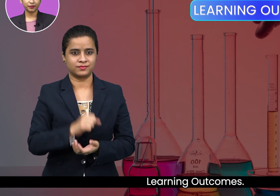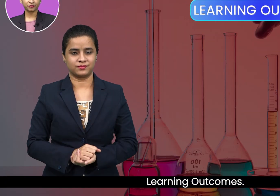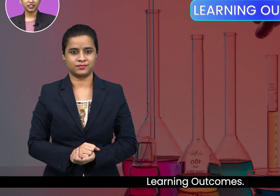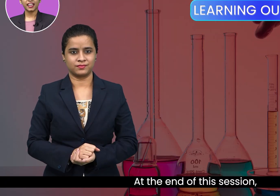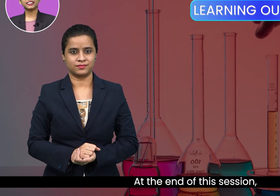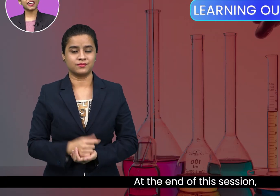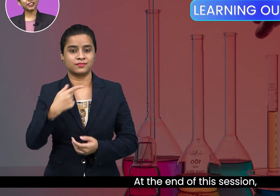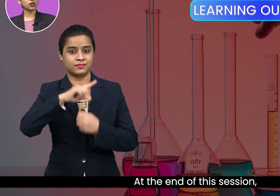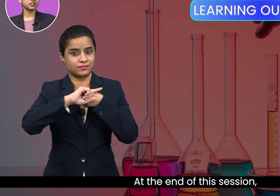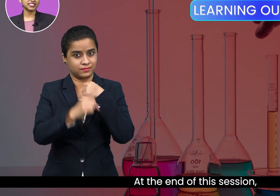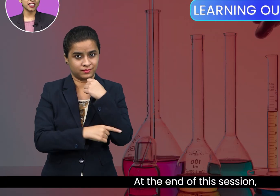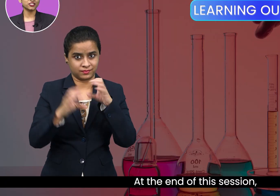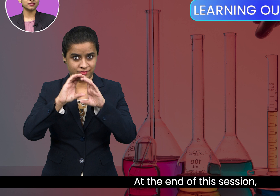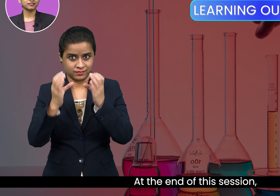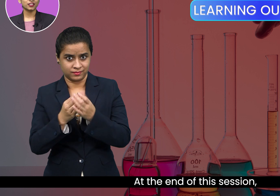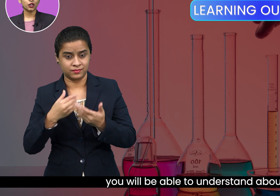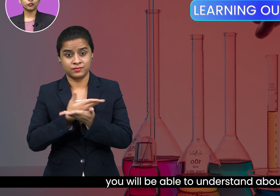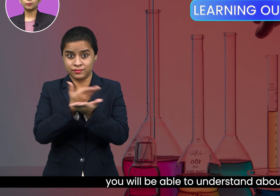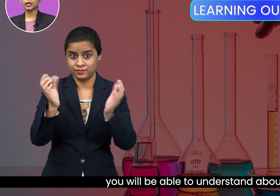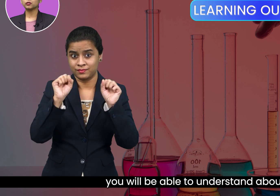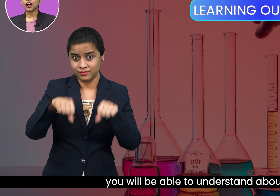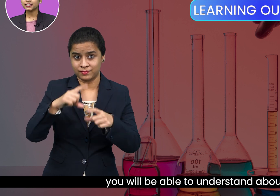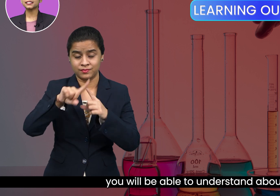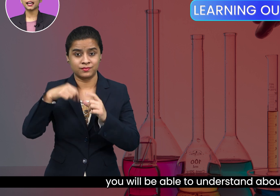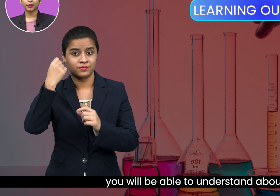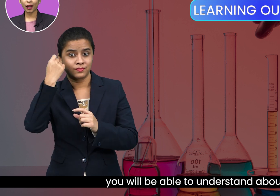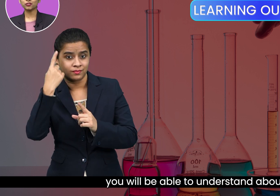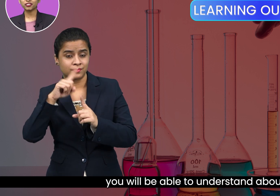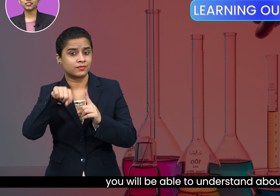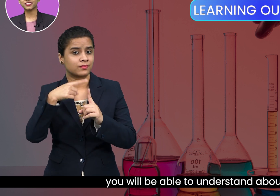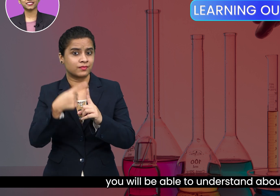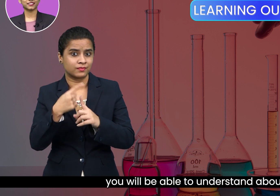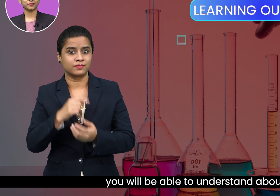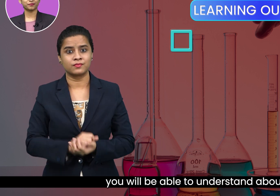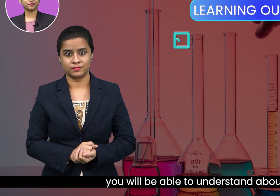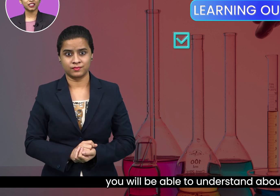outcomes. At the end of this session, you will be able to understand about